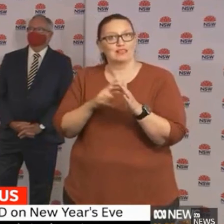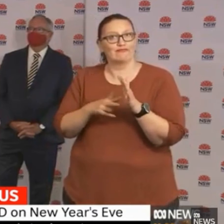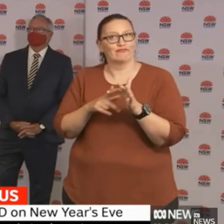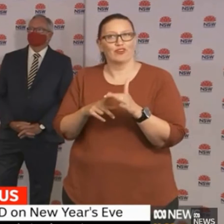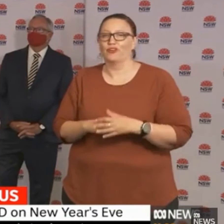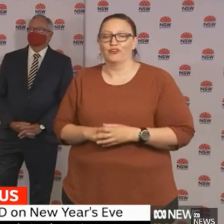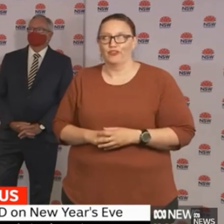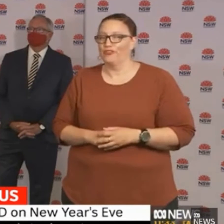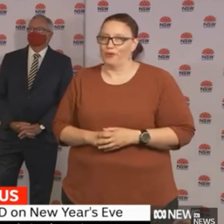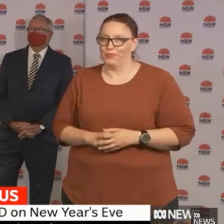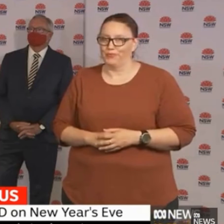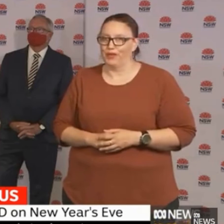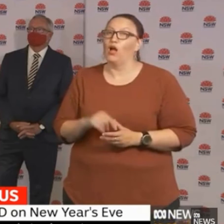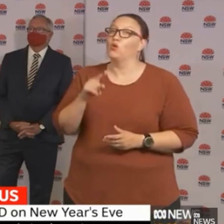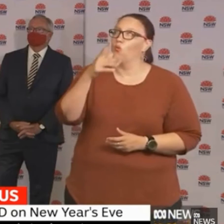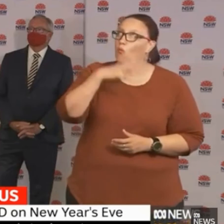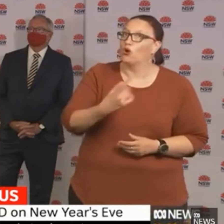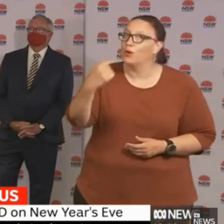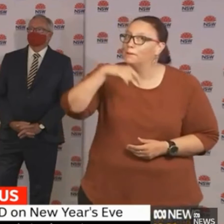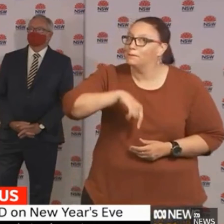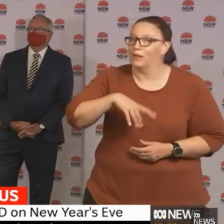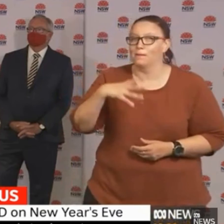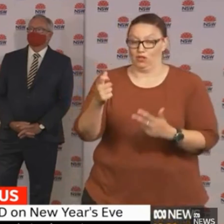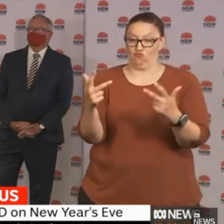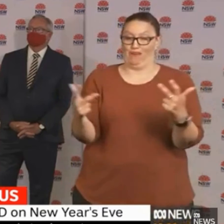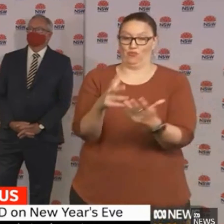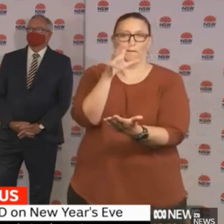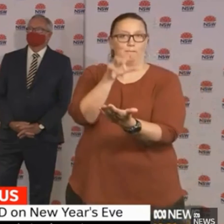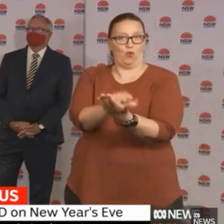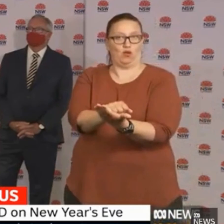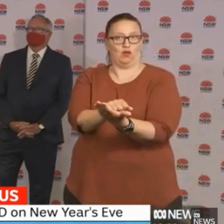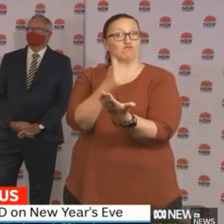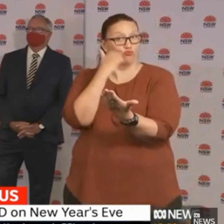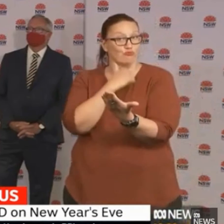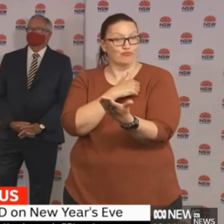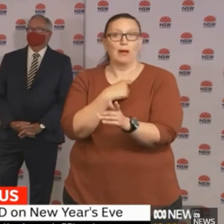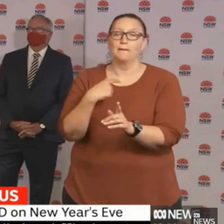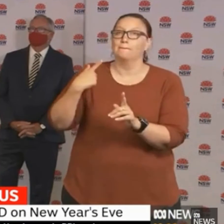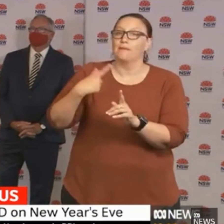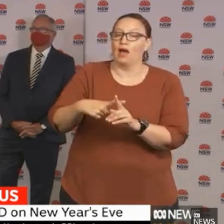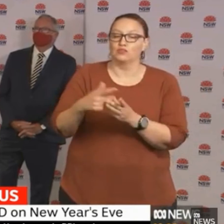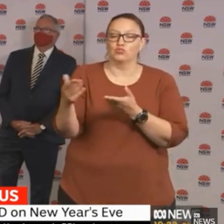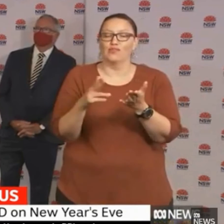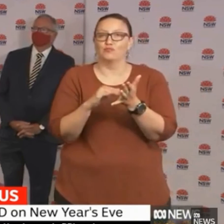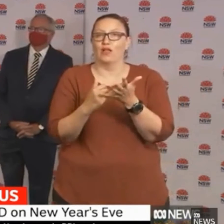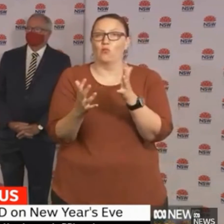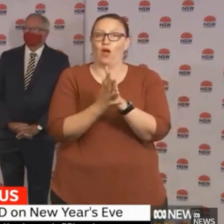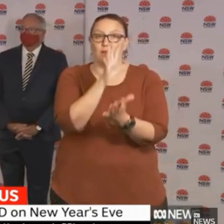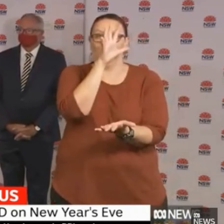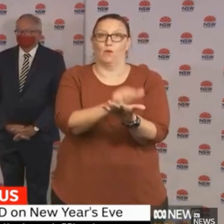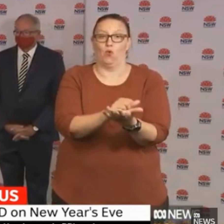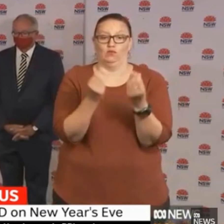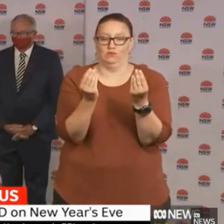have a booking, you have to get a permit through Service New South Wales to prove that you've got that booking. So you have to go to Service New South Wales if you expect to come